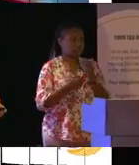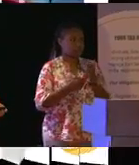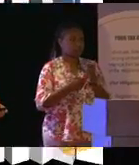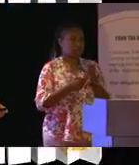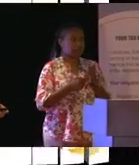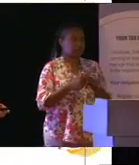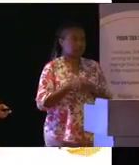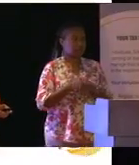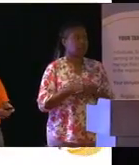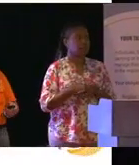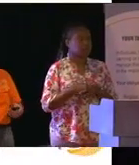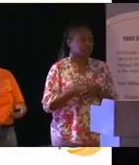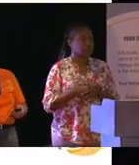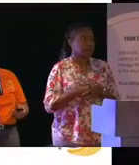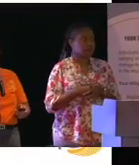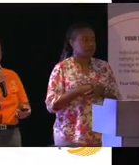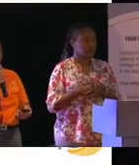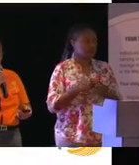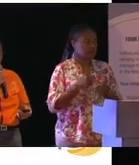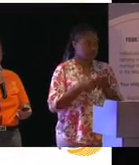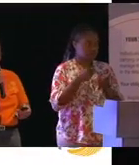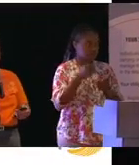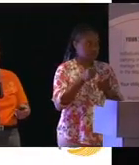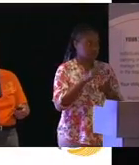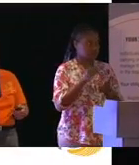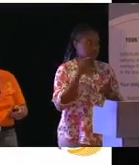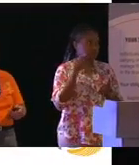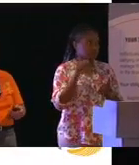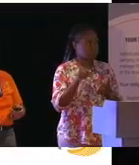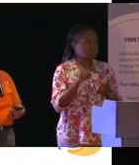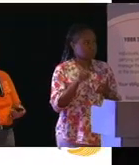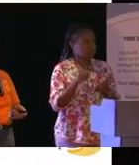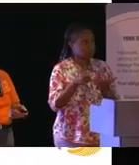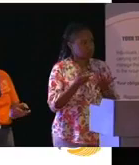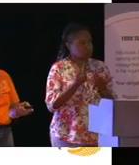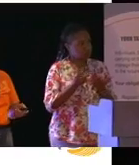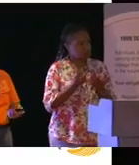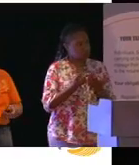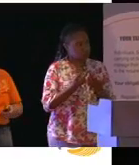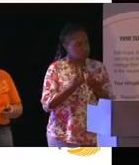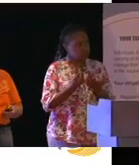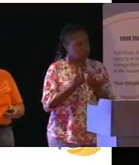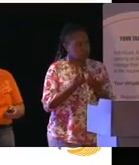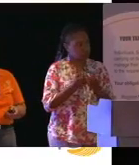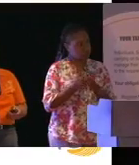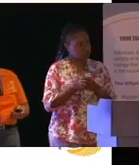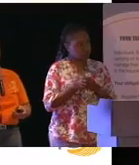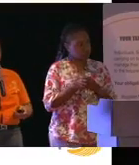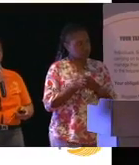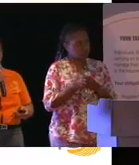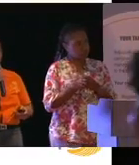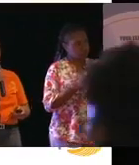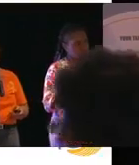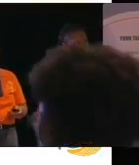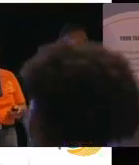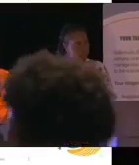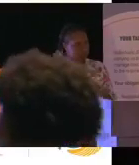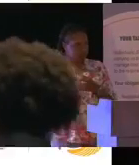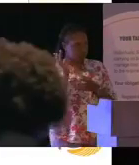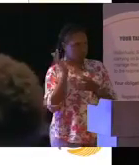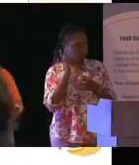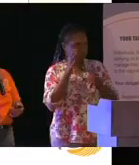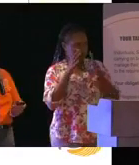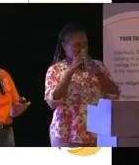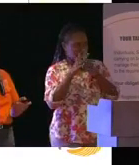your tax payments. The next one is the CATS credit transfer. This is a manual